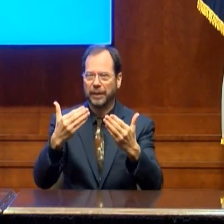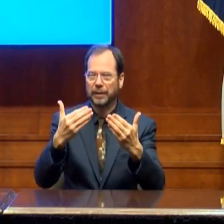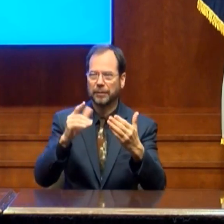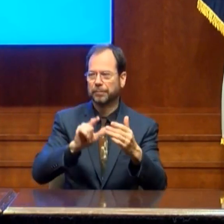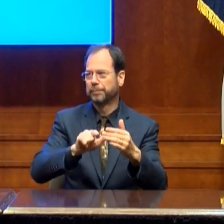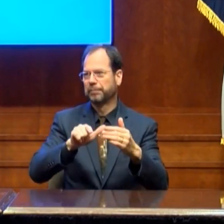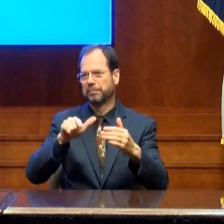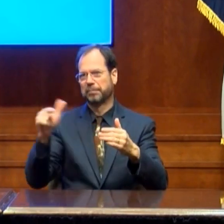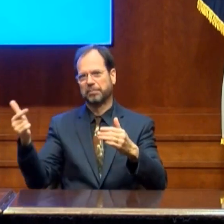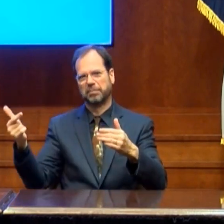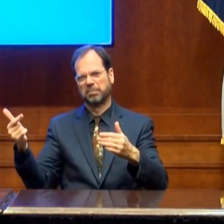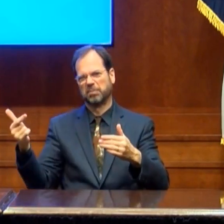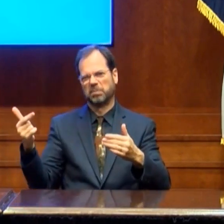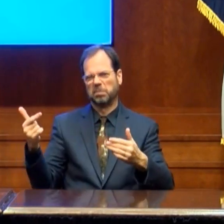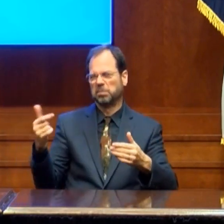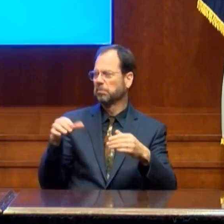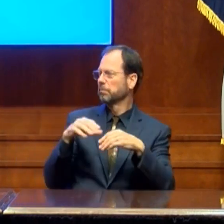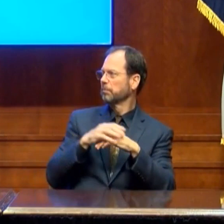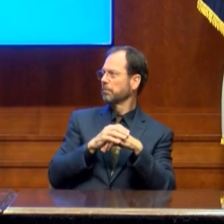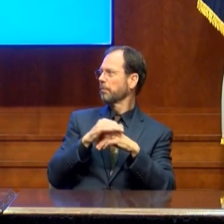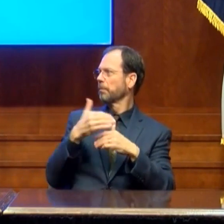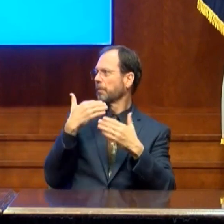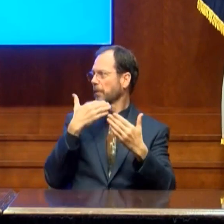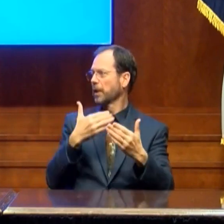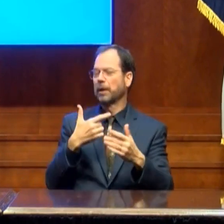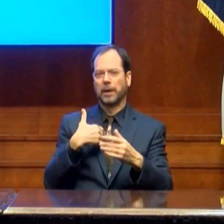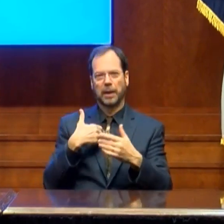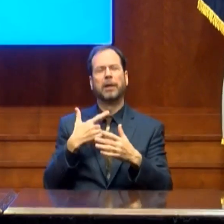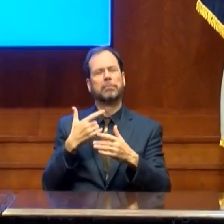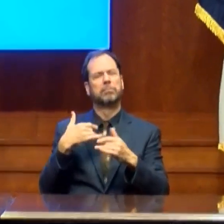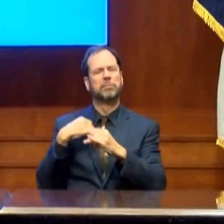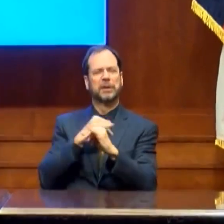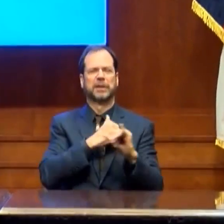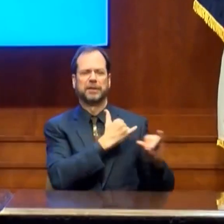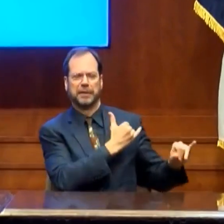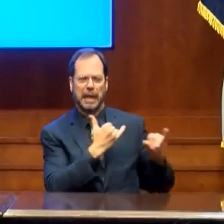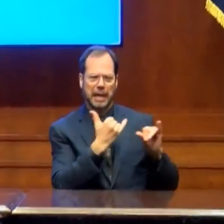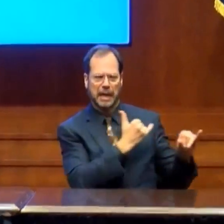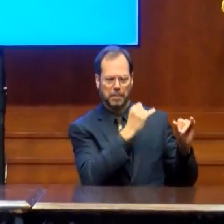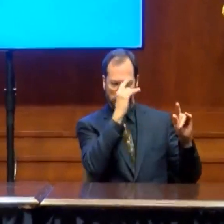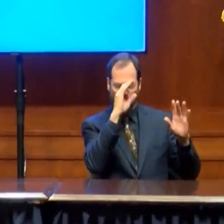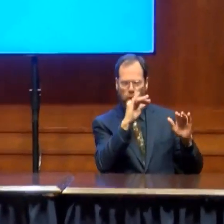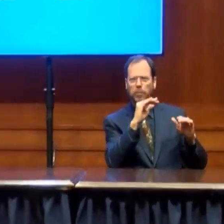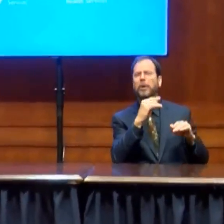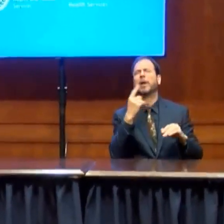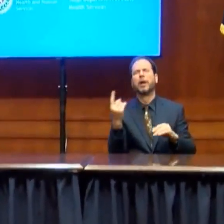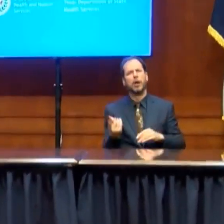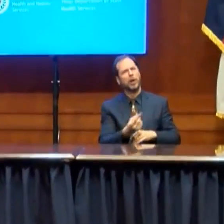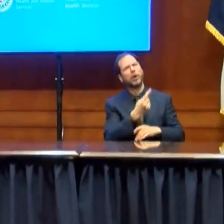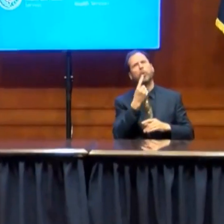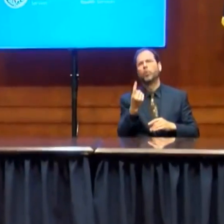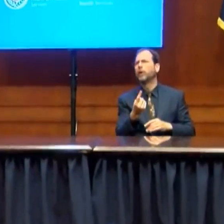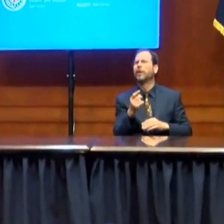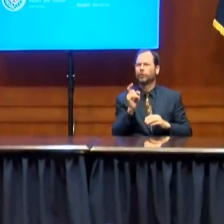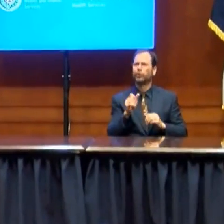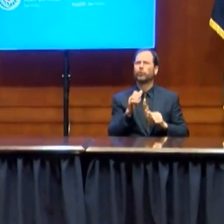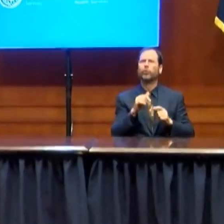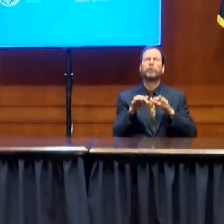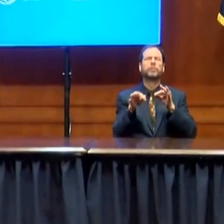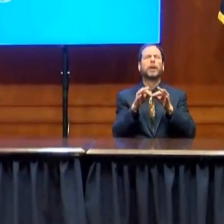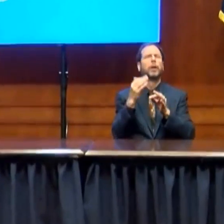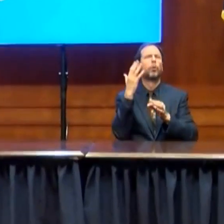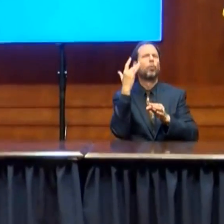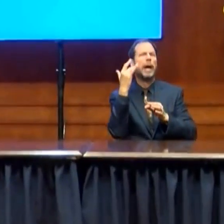Next to Dr. Hellerstedt. Thank you, Governor Abbott. I share that hope, And we should always, though, be able